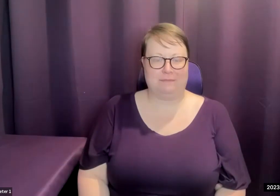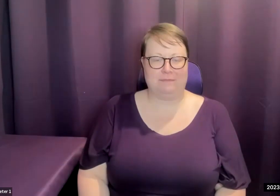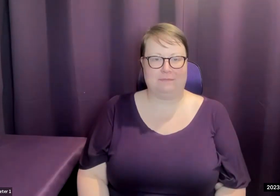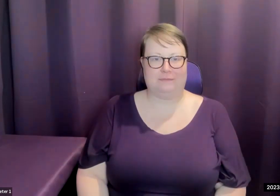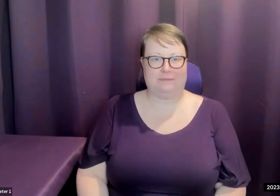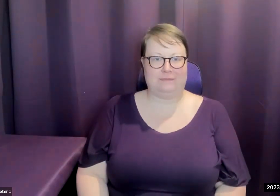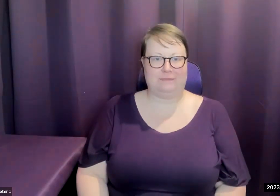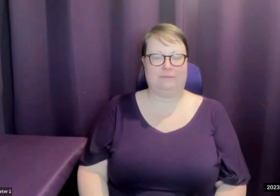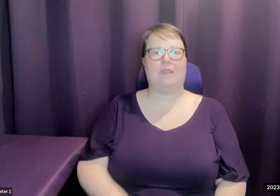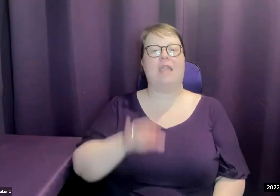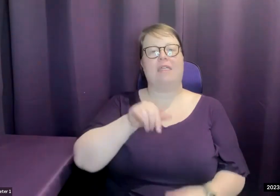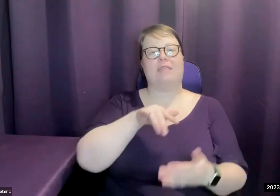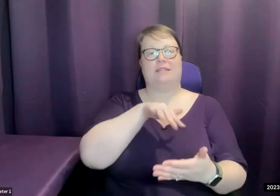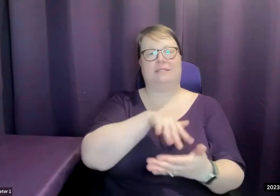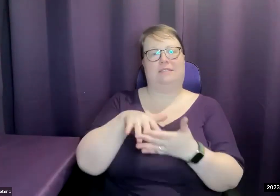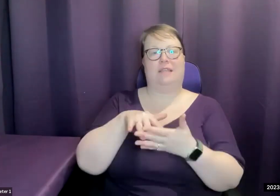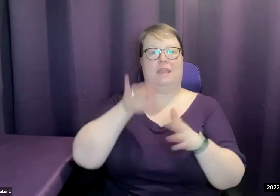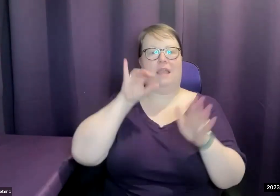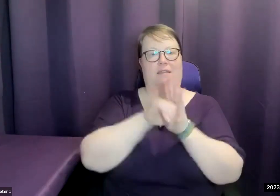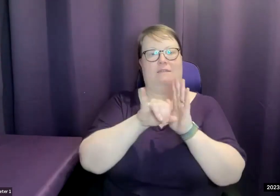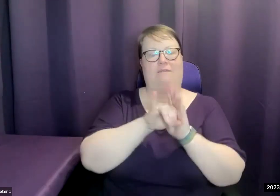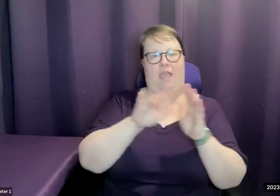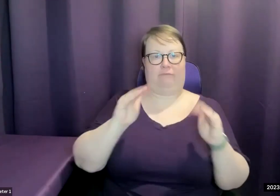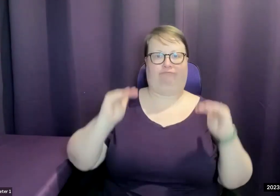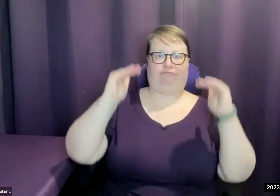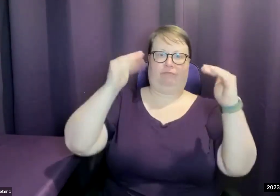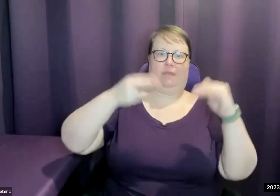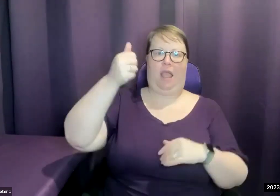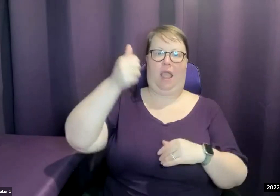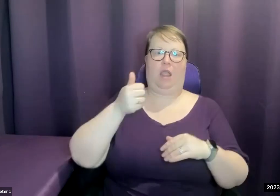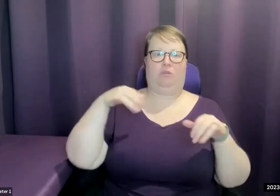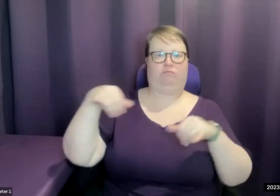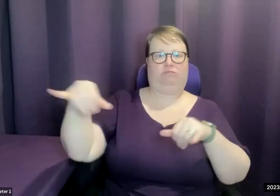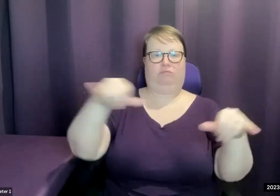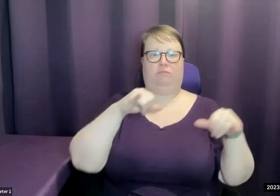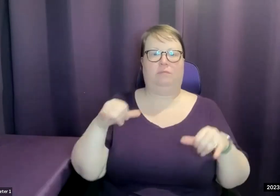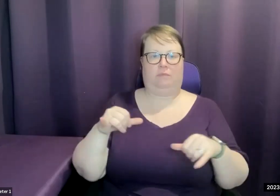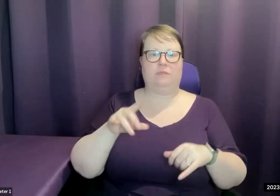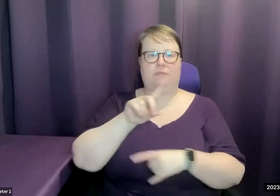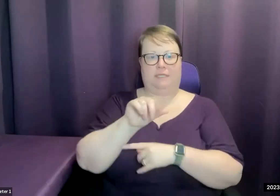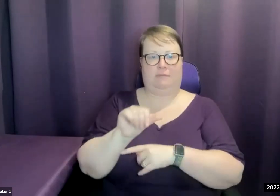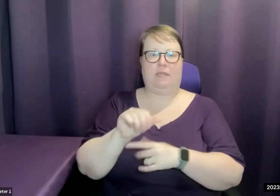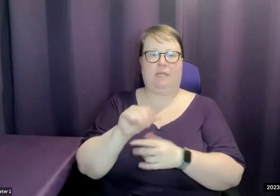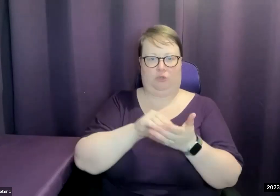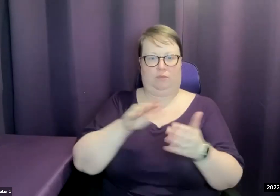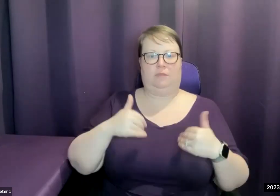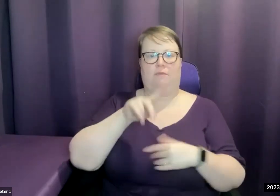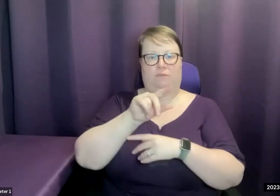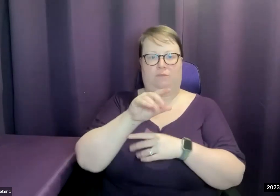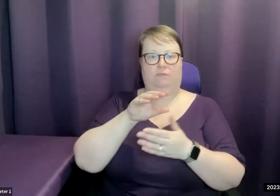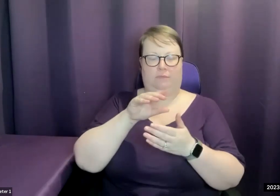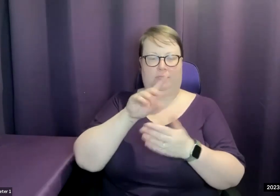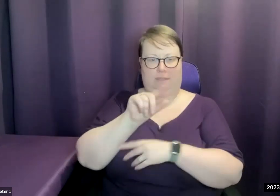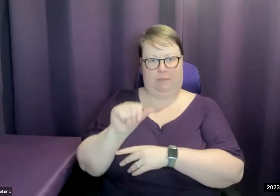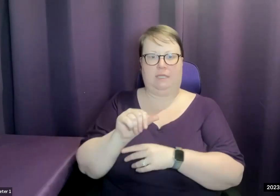This study identified a higher prevalence of disability among students in U.S. allopathic medical schools than in prior studies.